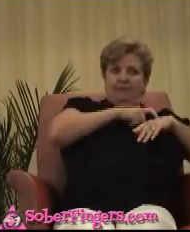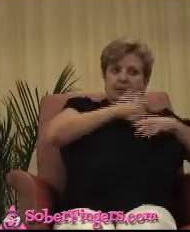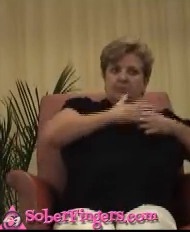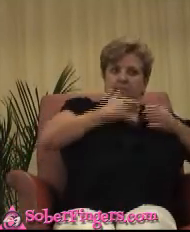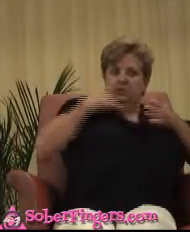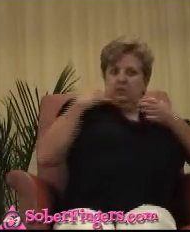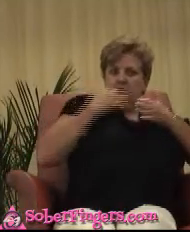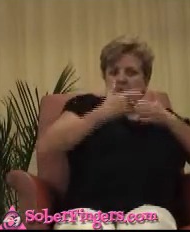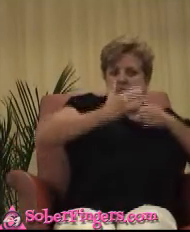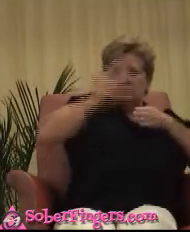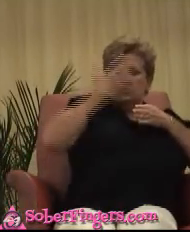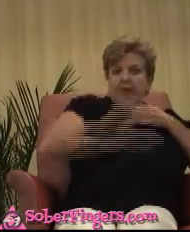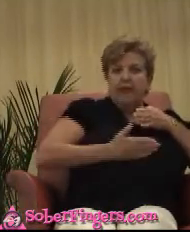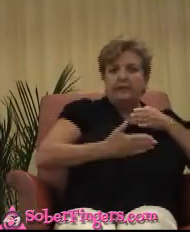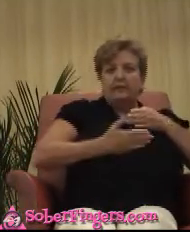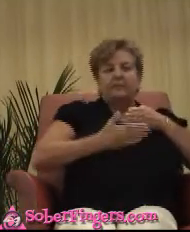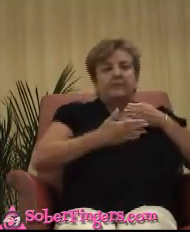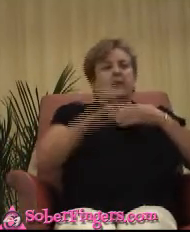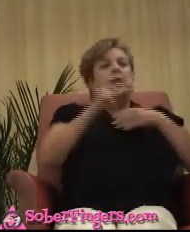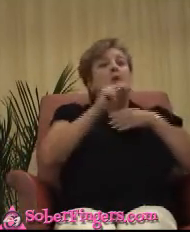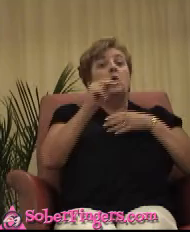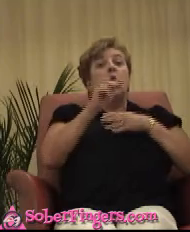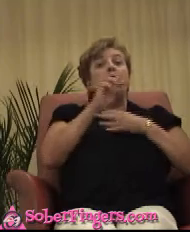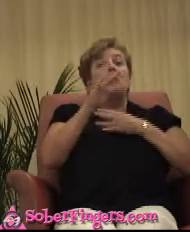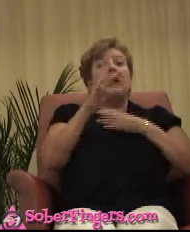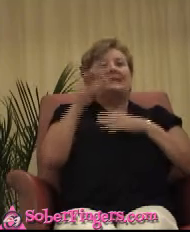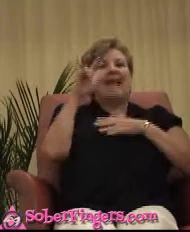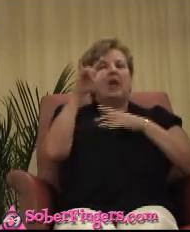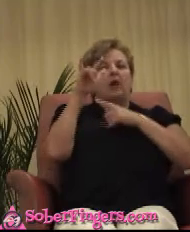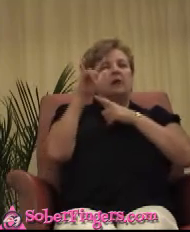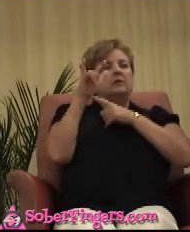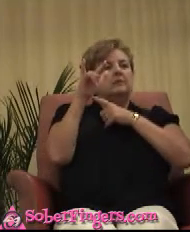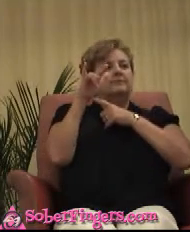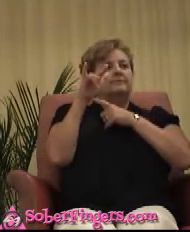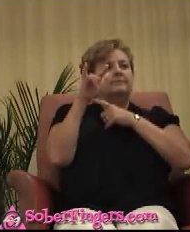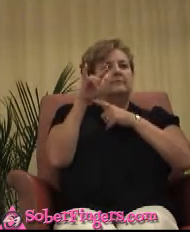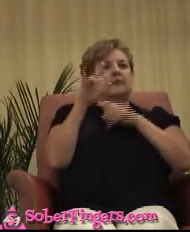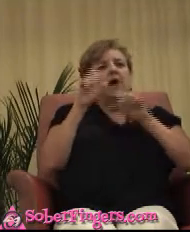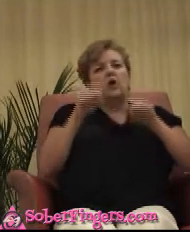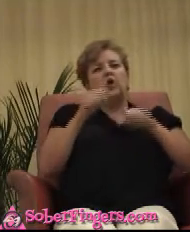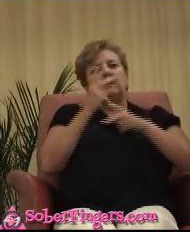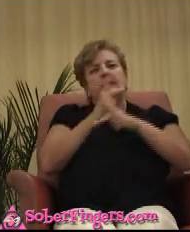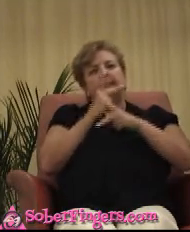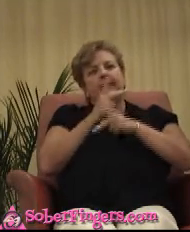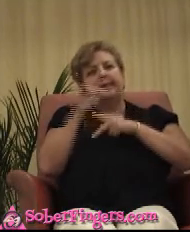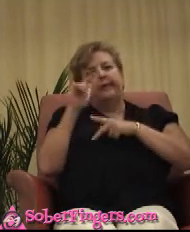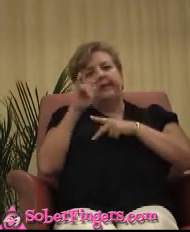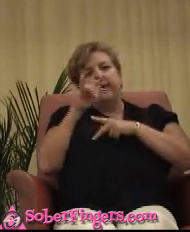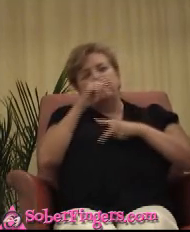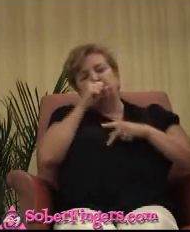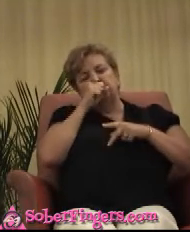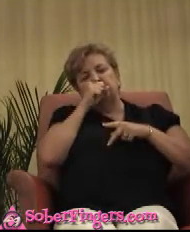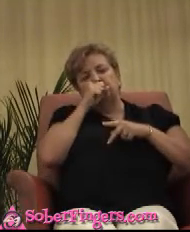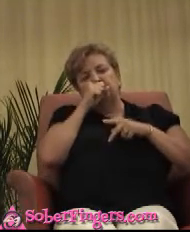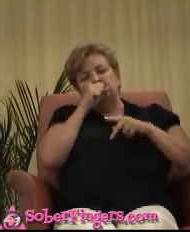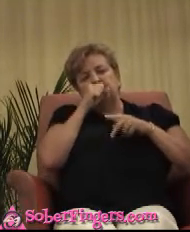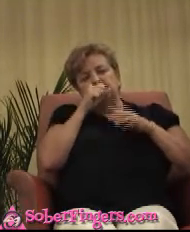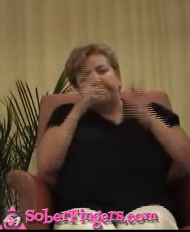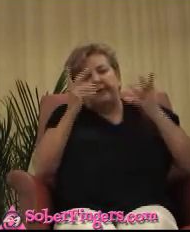Northwest Airlines at that time, and I can keep the airline anonymous. I don't do it on purpose. I hope that it will be evident by the